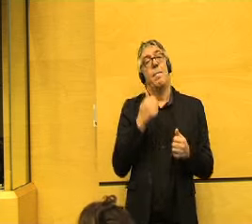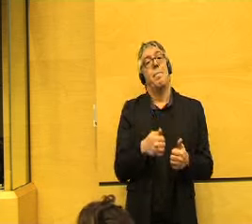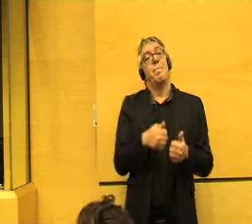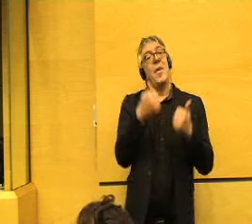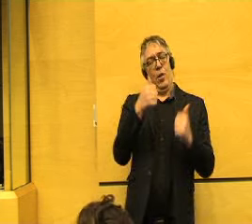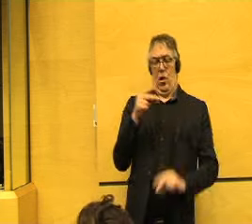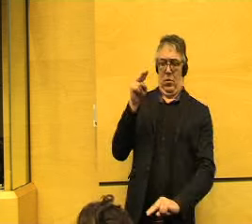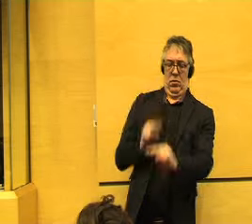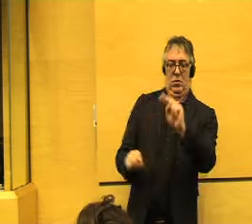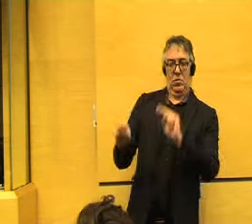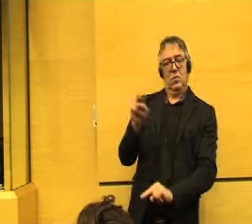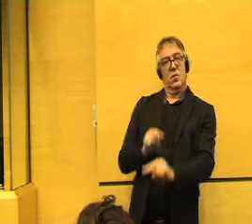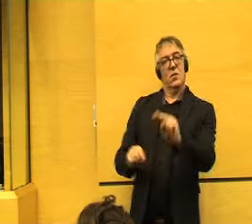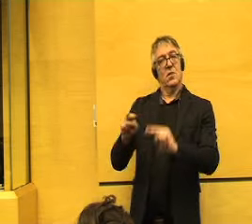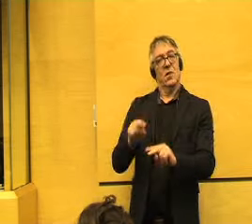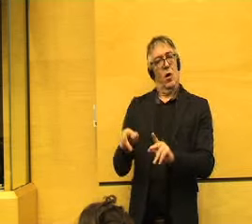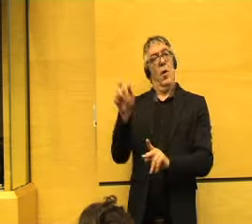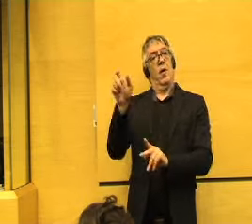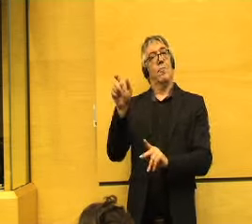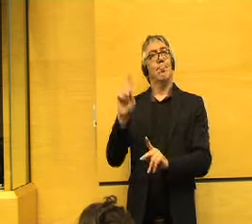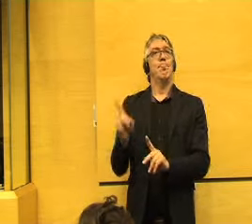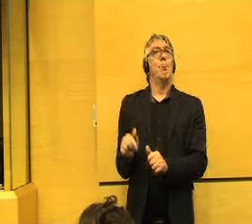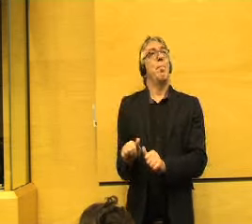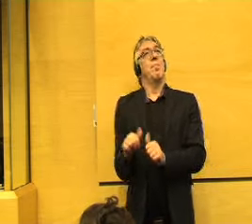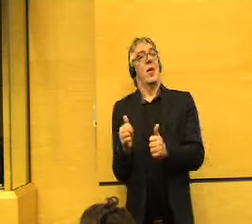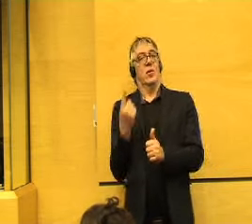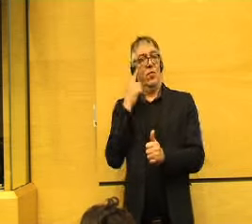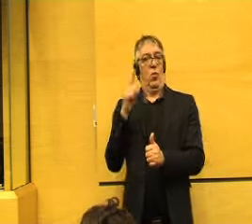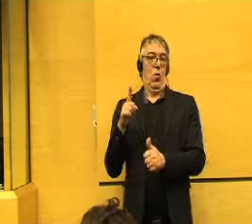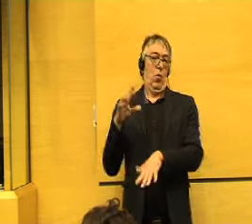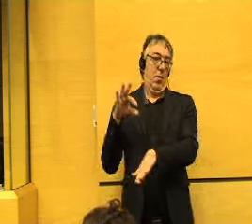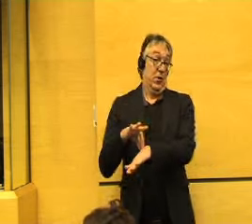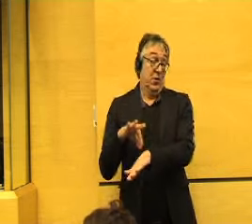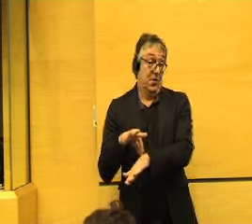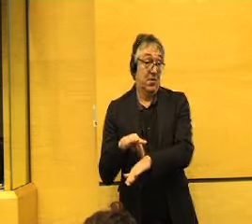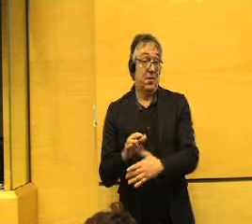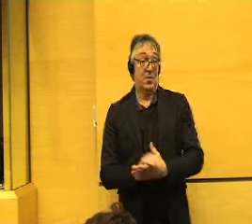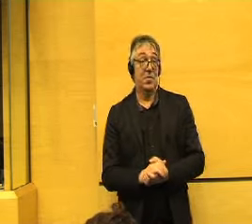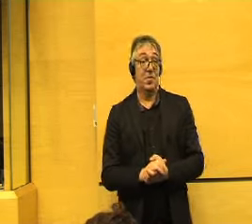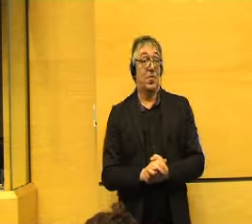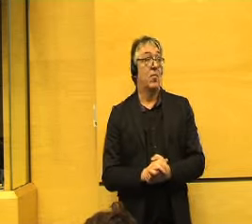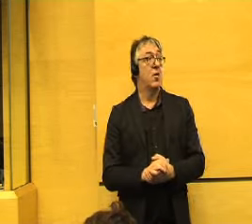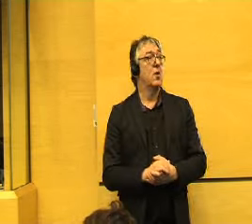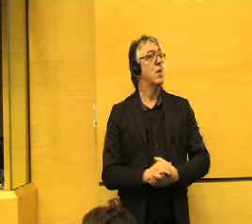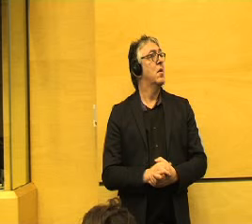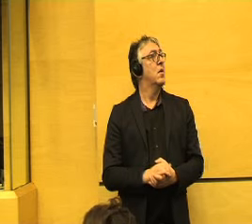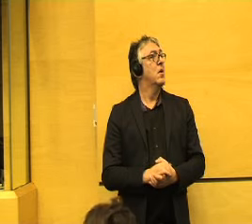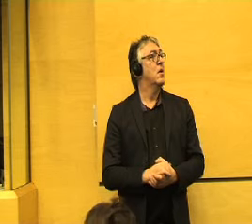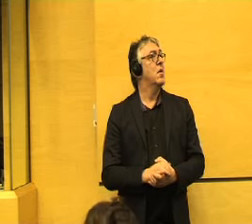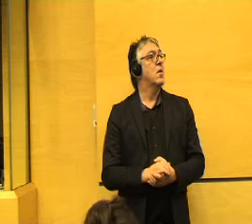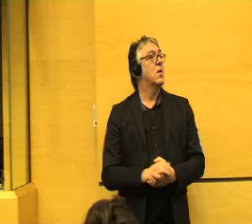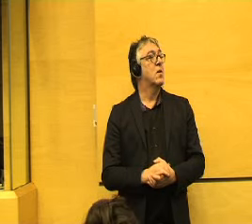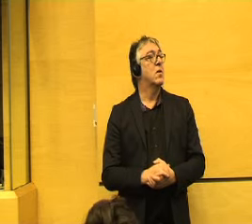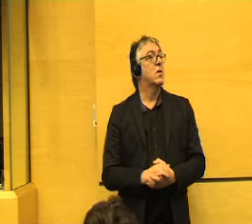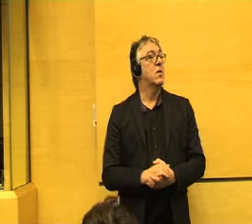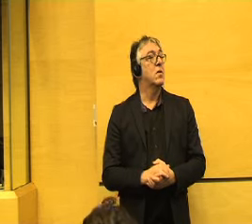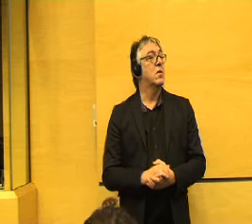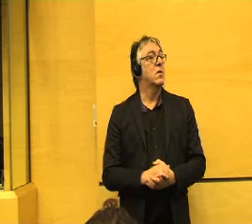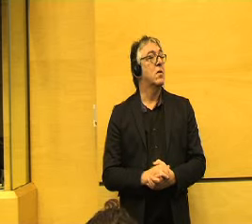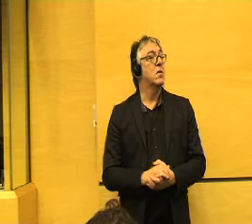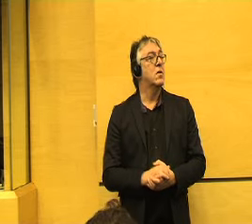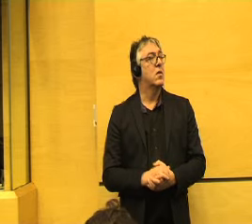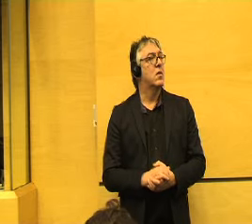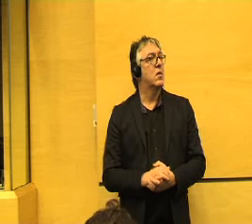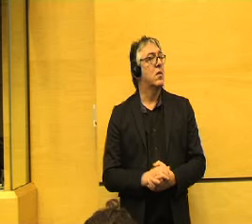the patient. Number 2, given the issue of sterilization involves triangular partnership